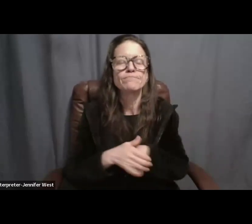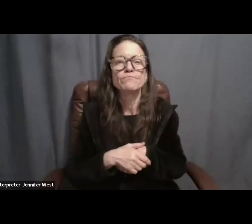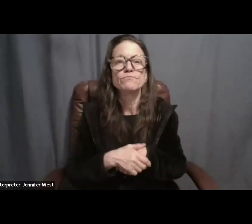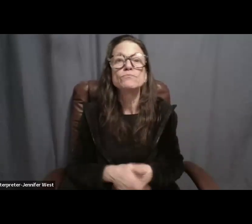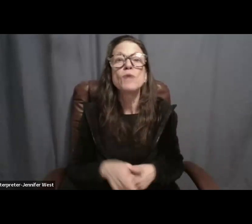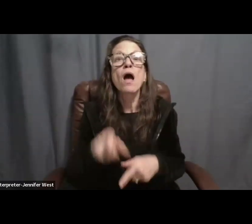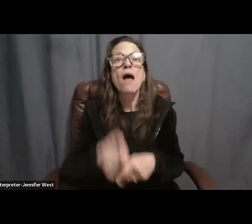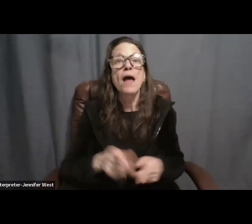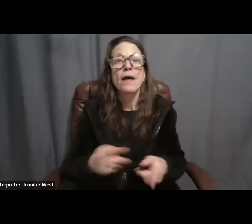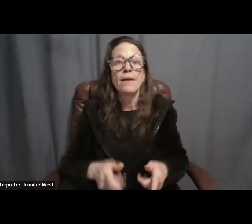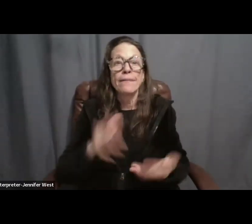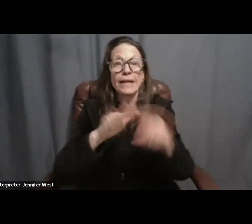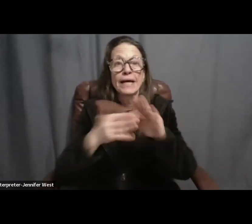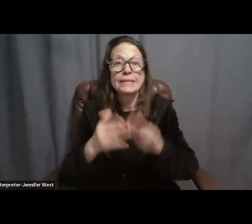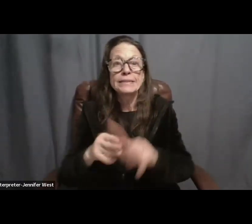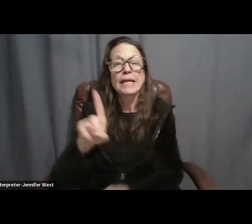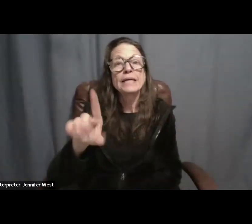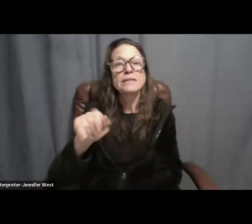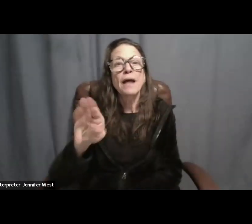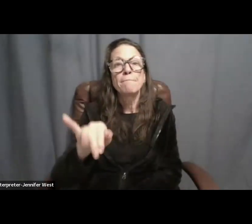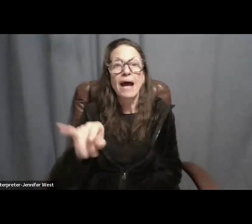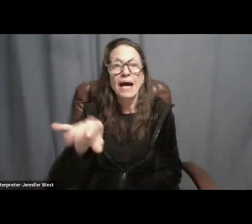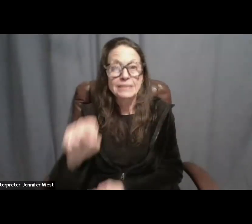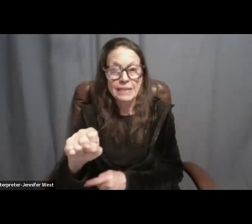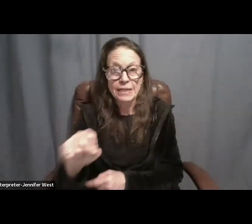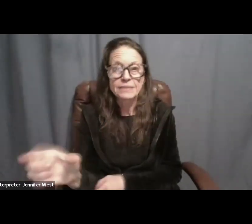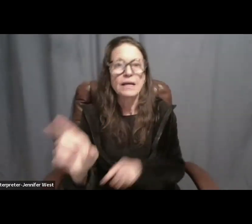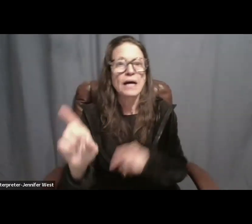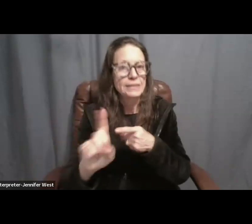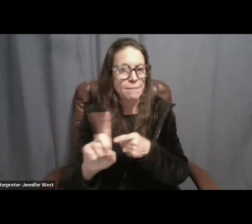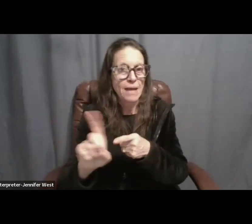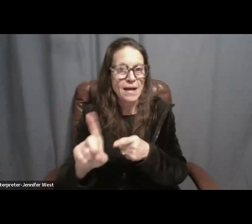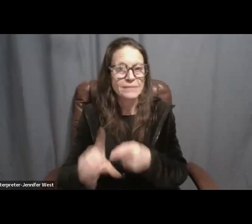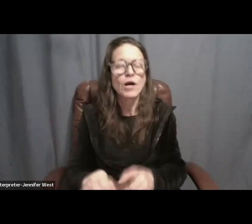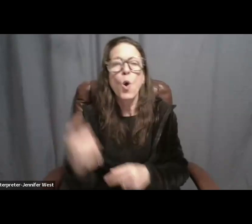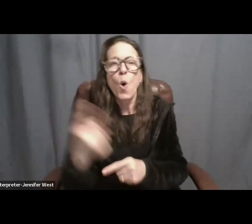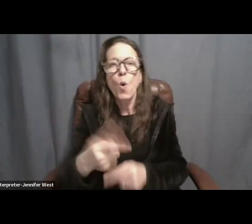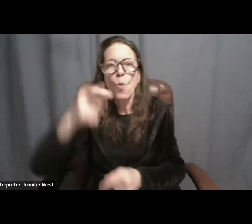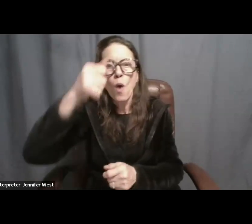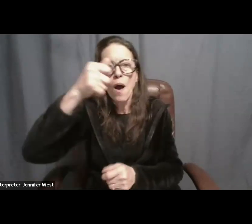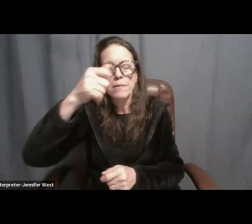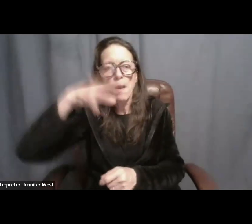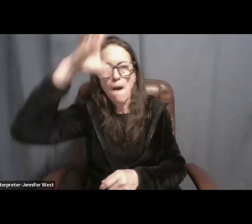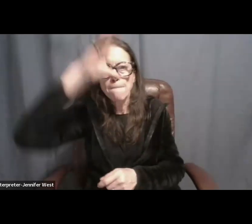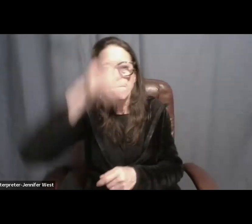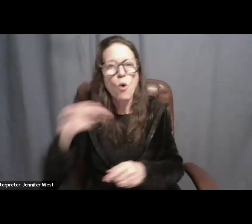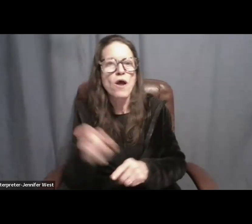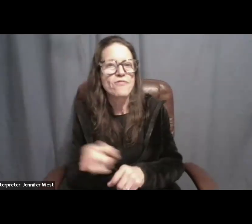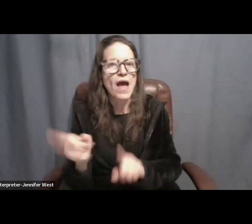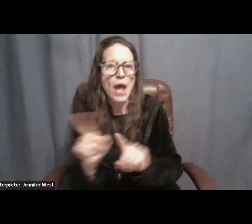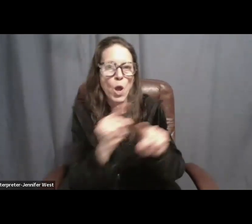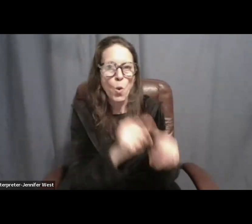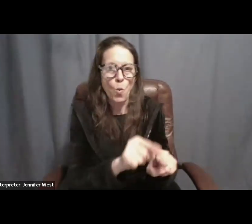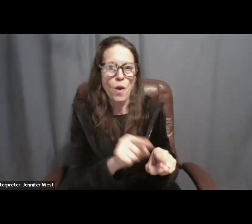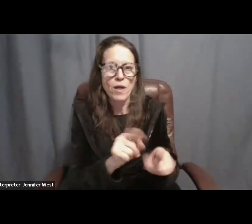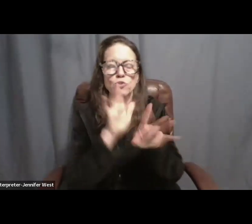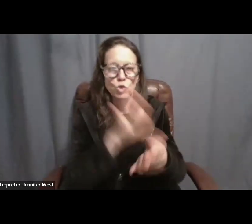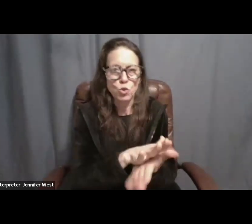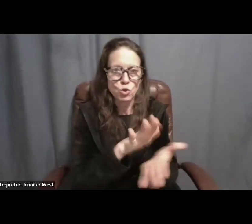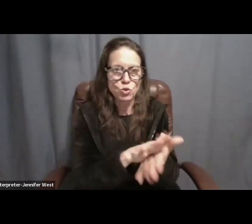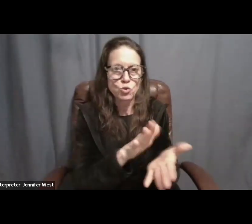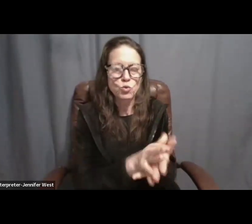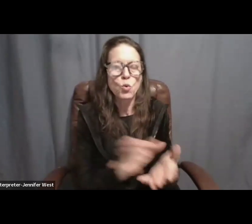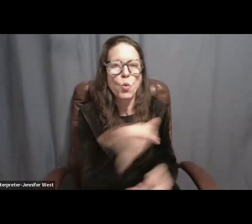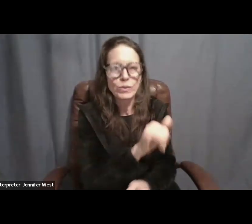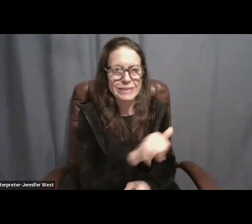the young people that she went to high school with, his mother started a program called Friends Unlimited. That's at Green Ridge